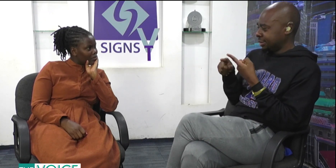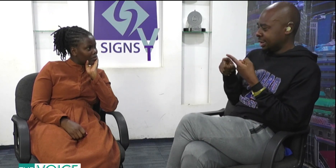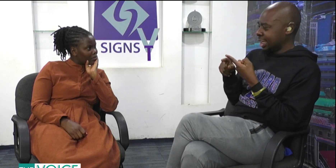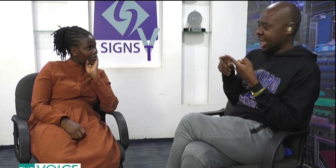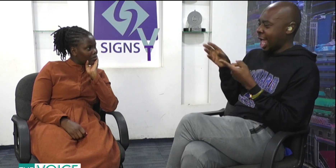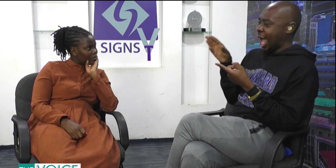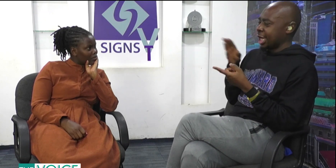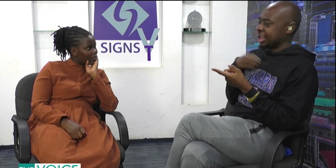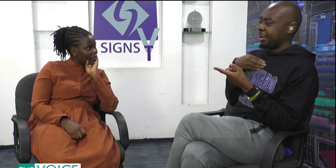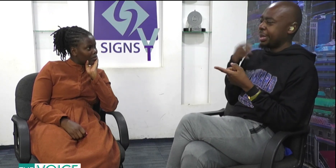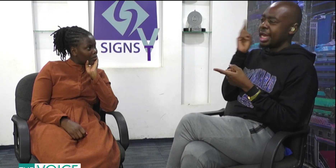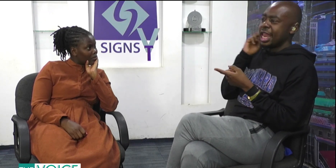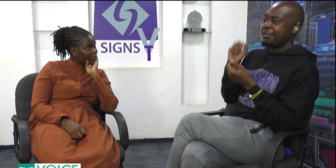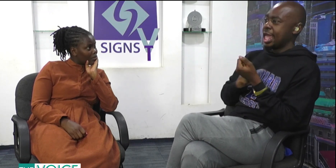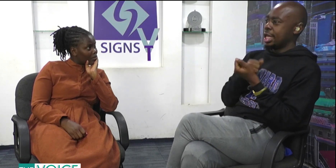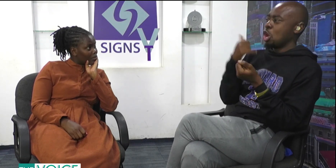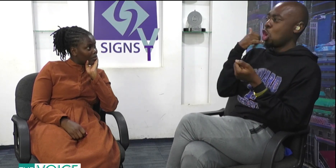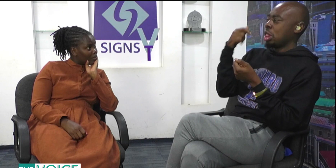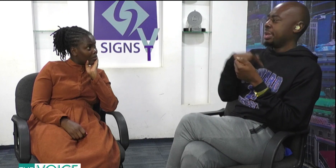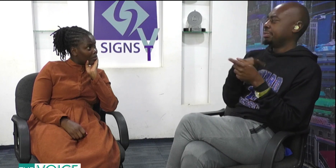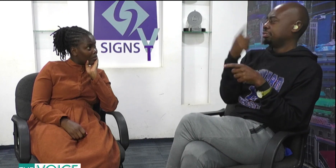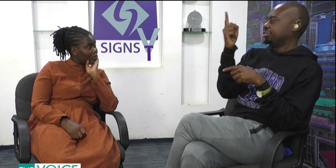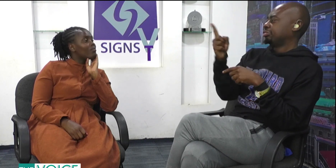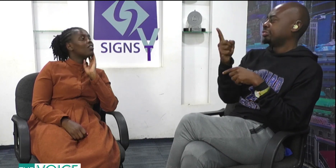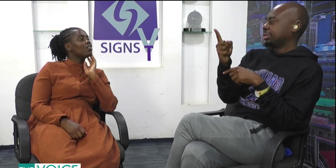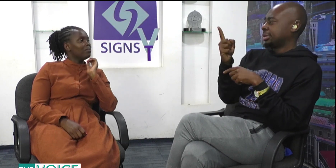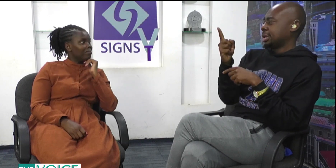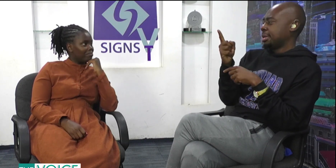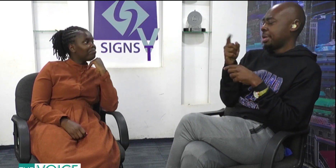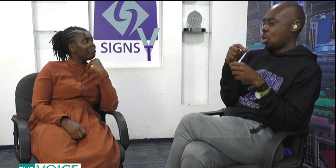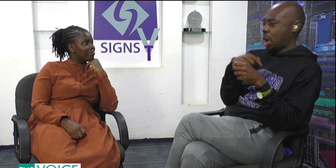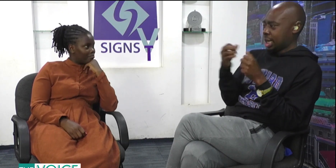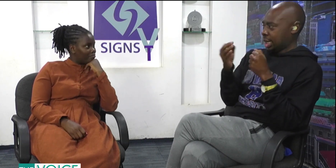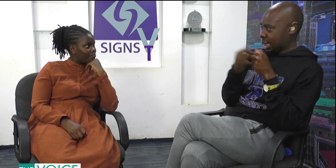So I sat down, contemplated on what I could do.